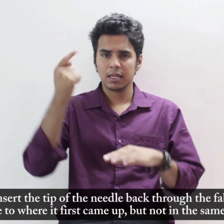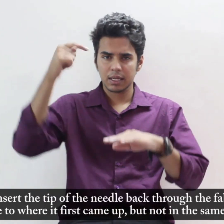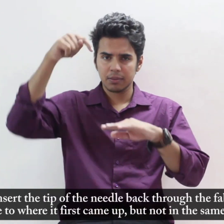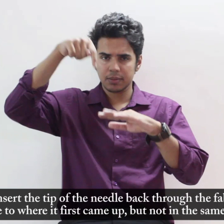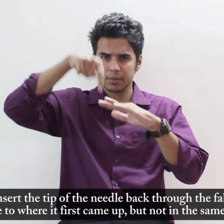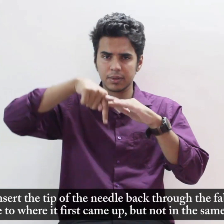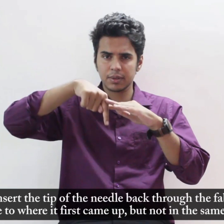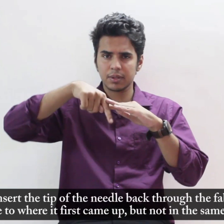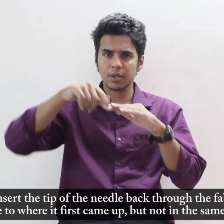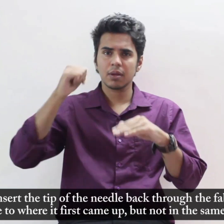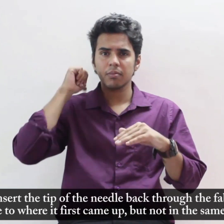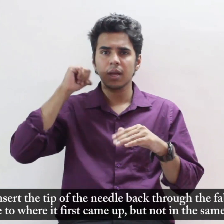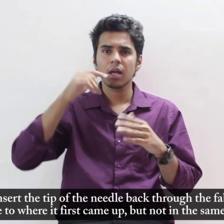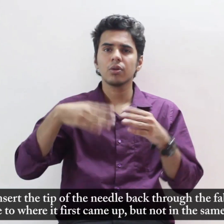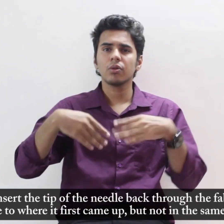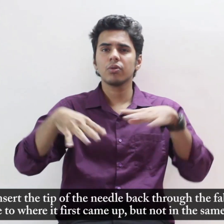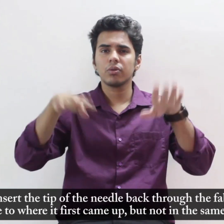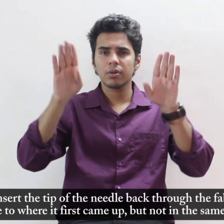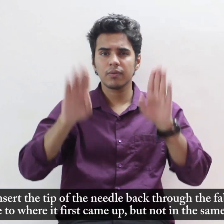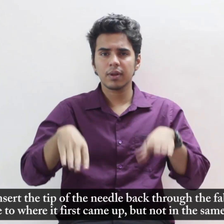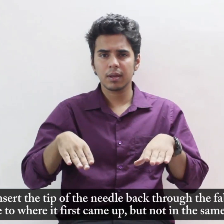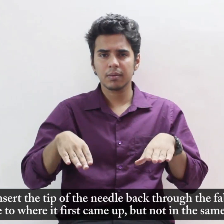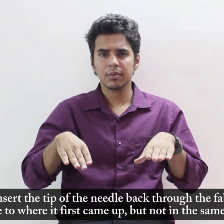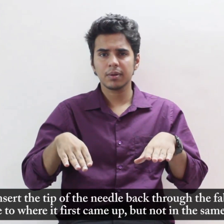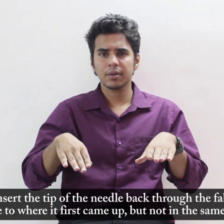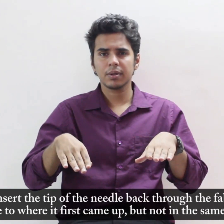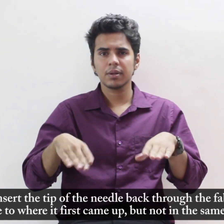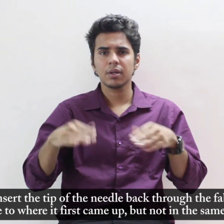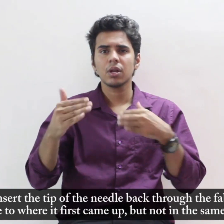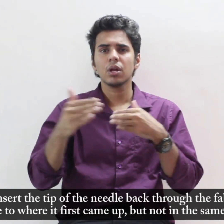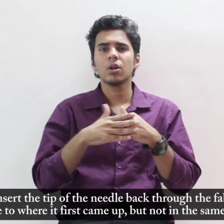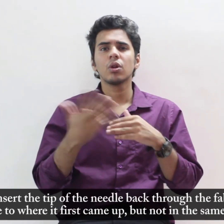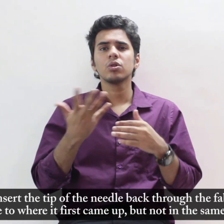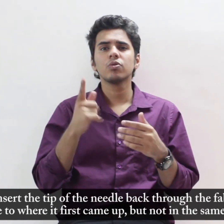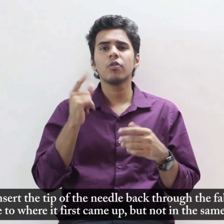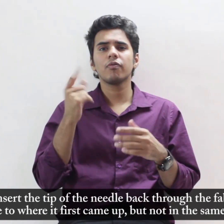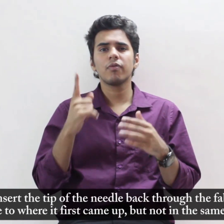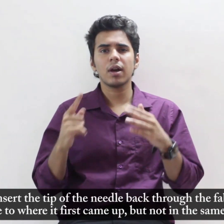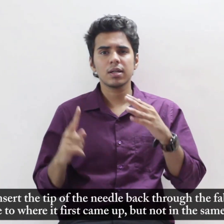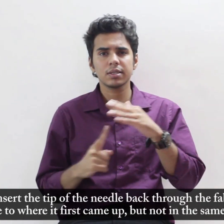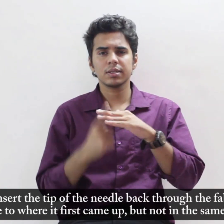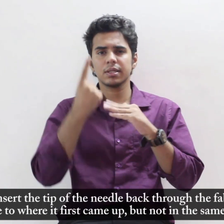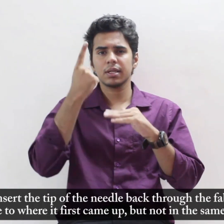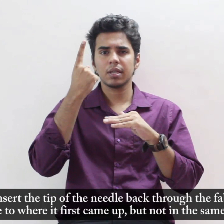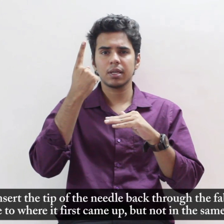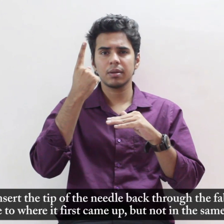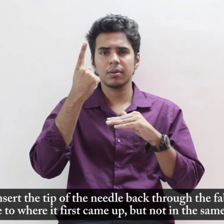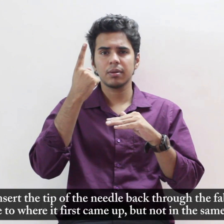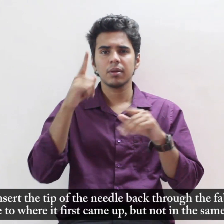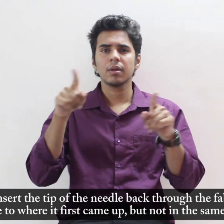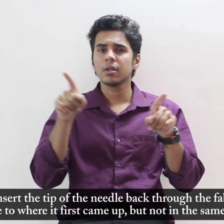Insert the tip of the needle back through the fabric, close to where it first came up, but not in the same